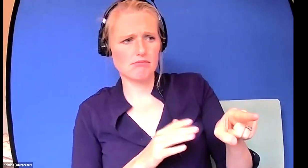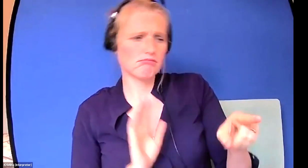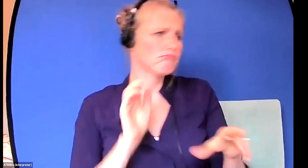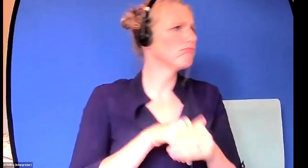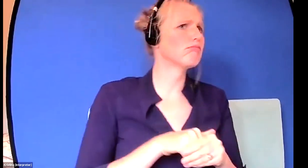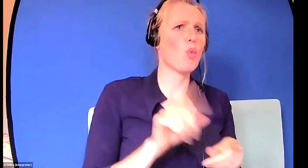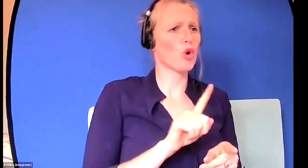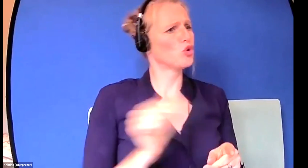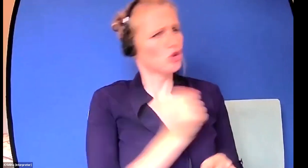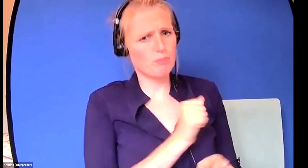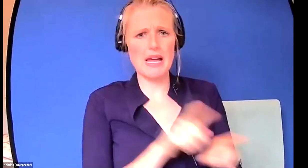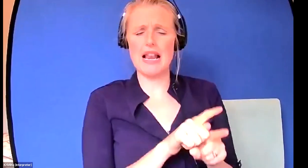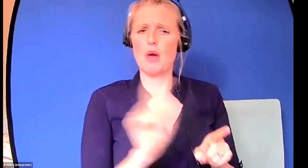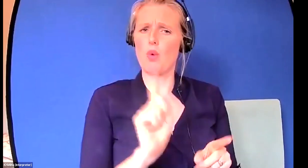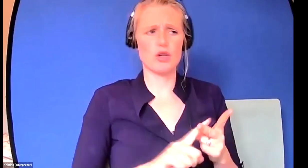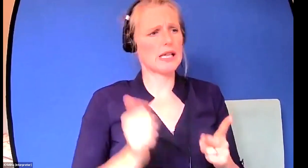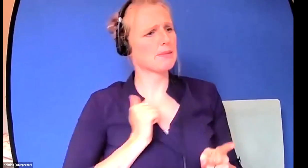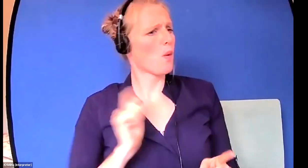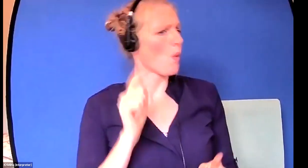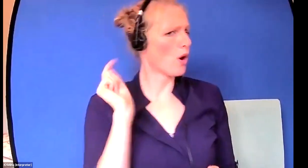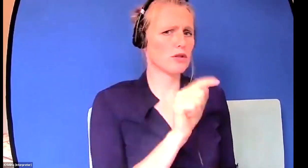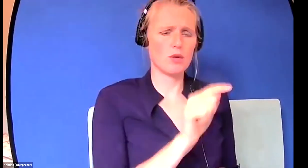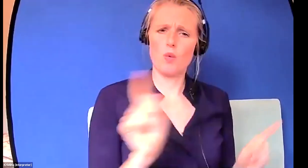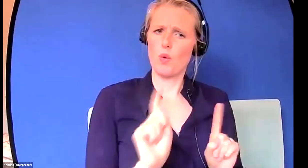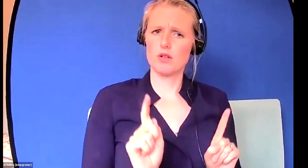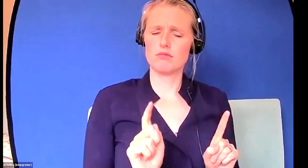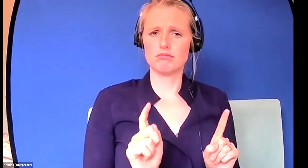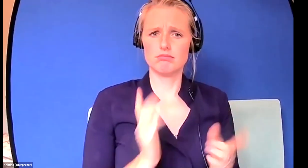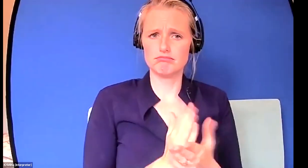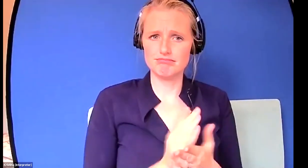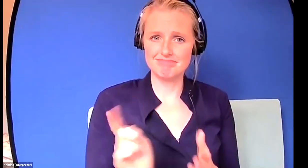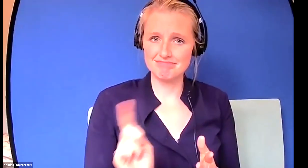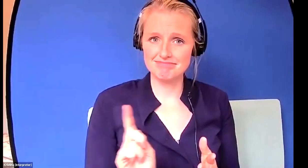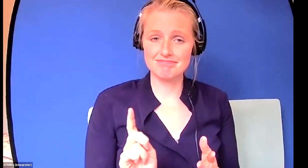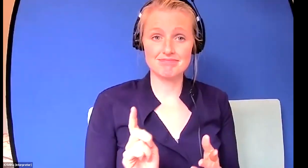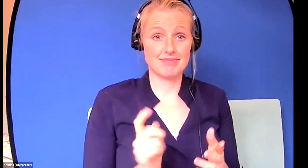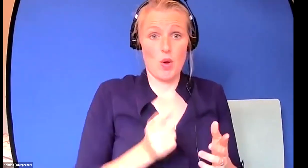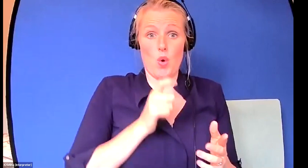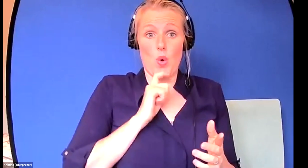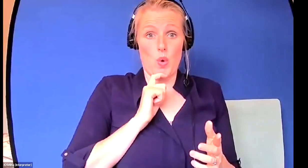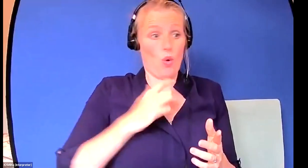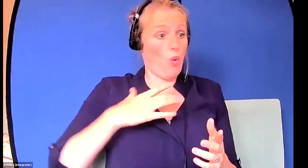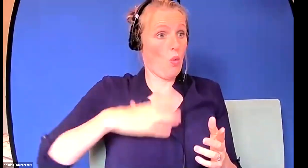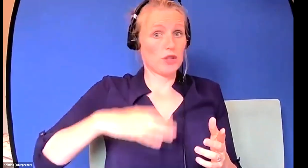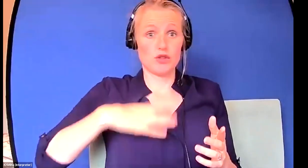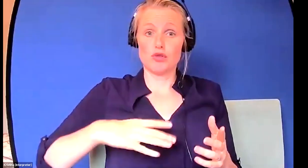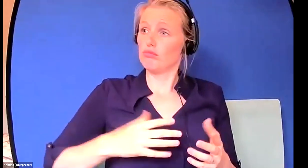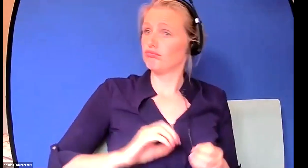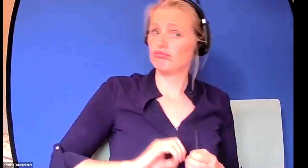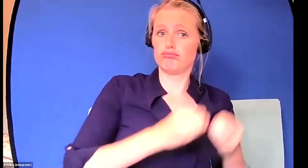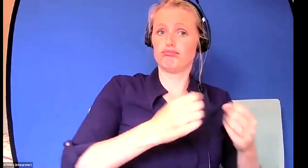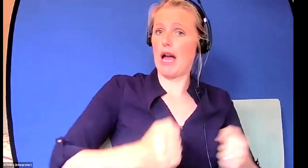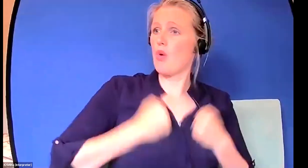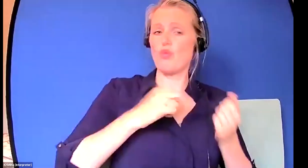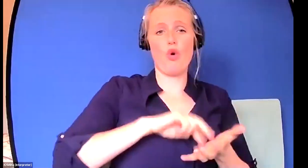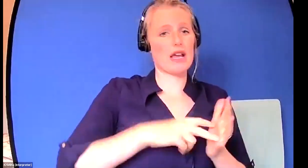or expect or aspire to? What options are open to those who wish to create their own sustainable